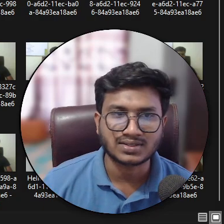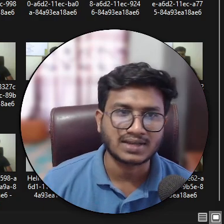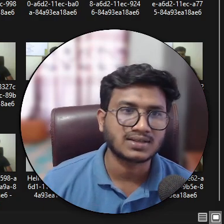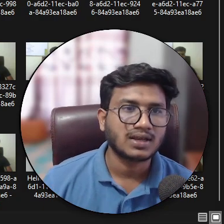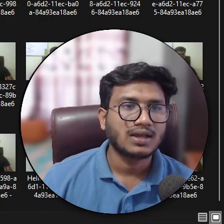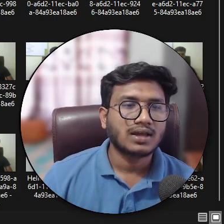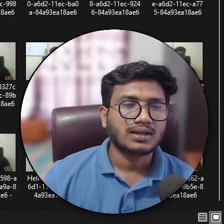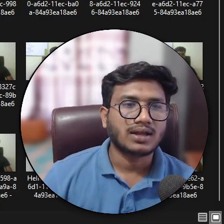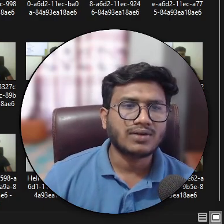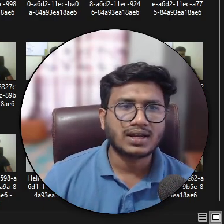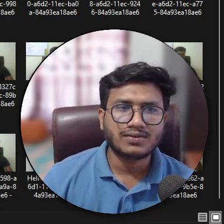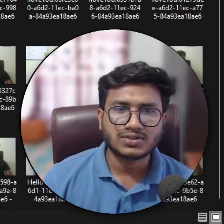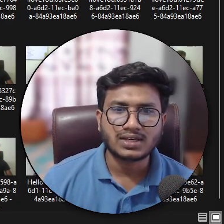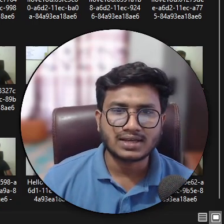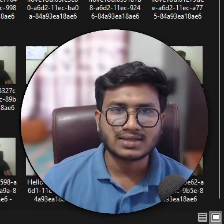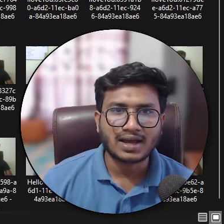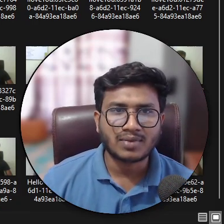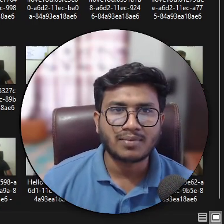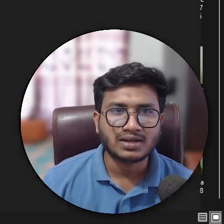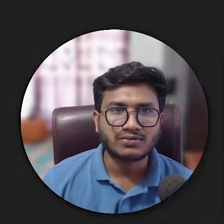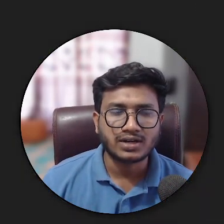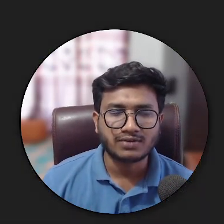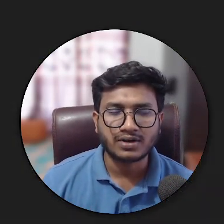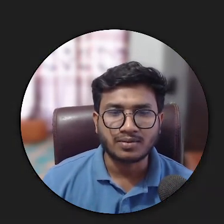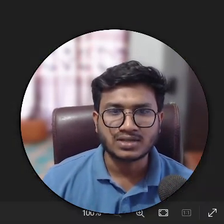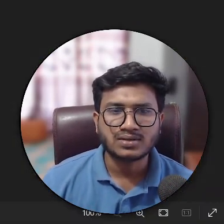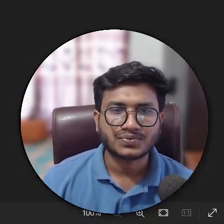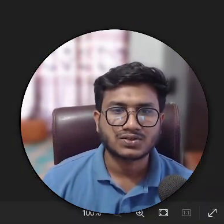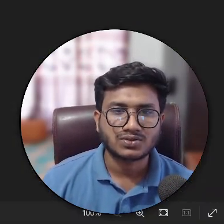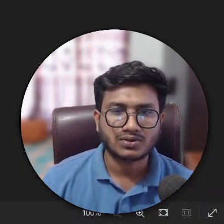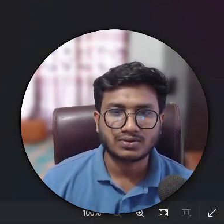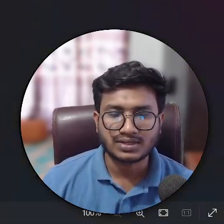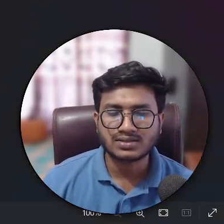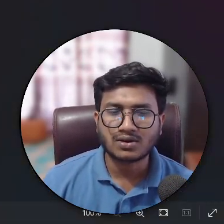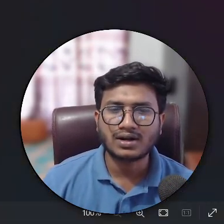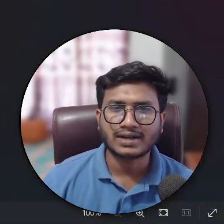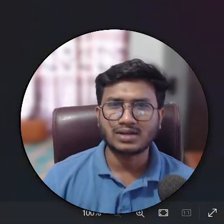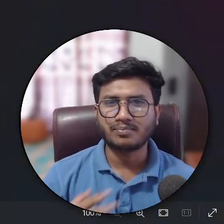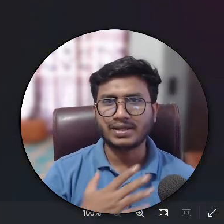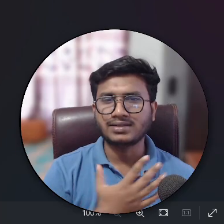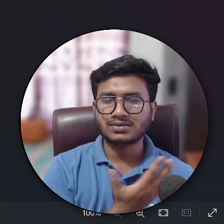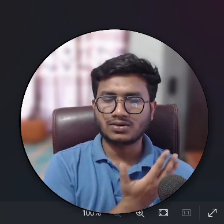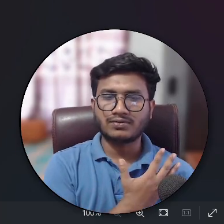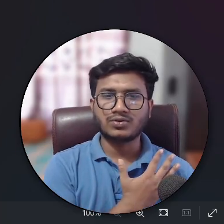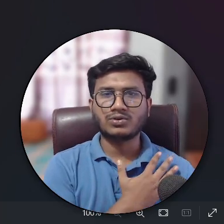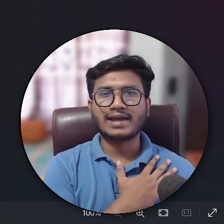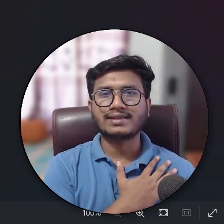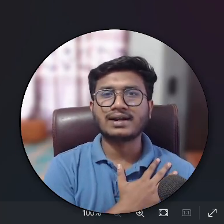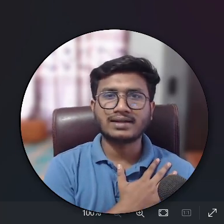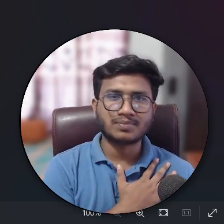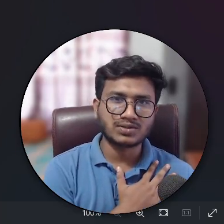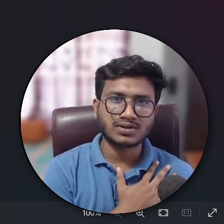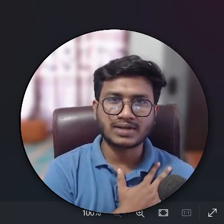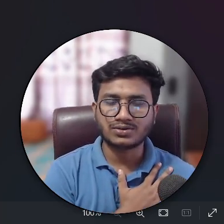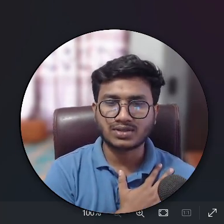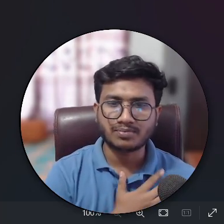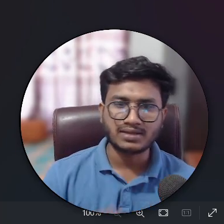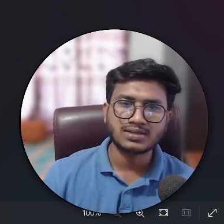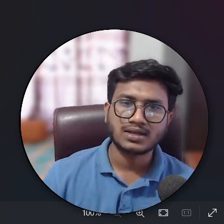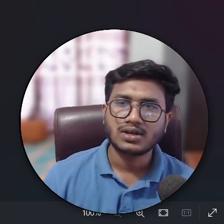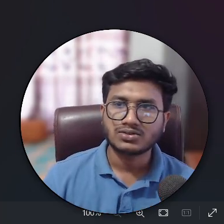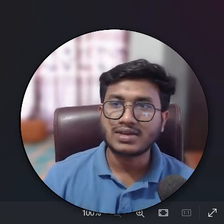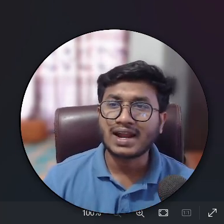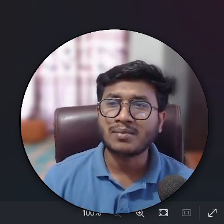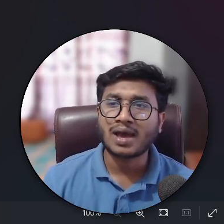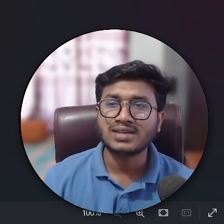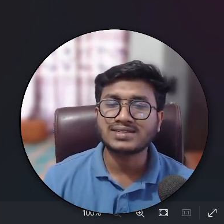particular image size. Now here, if you see guys, I'm having different image. So this is called actually please. So if you do like that, that means you are trying to say